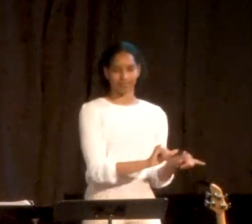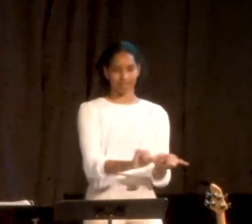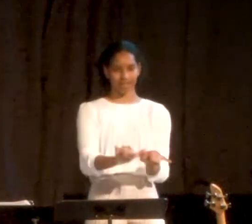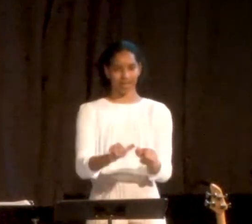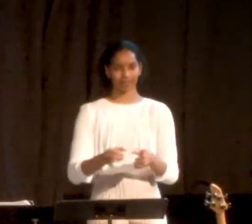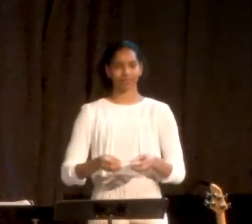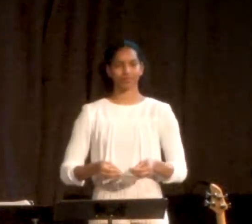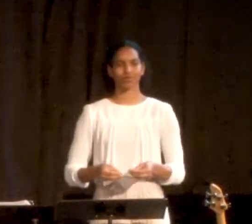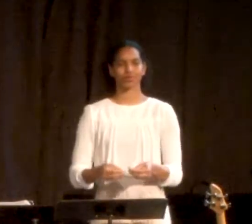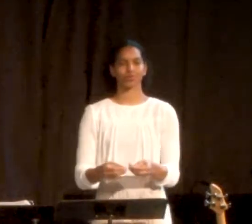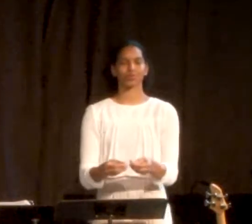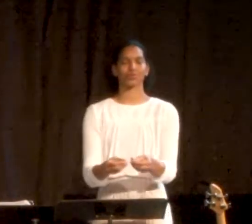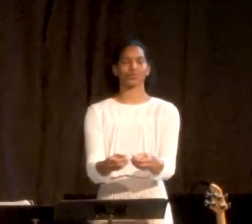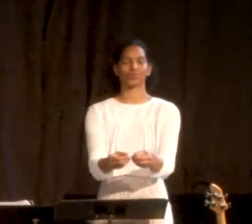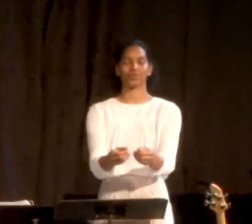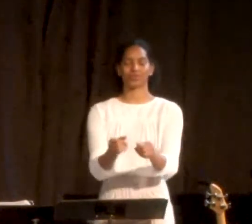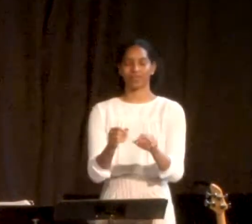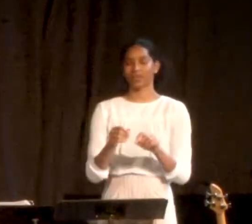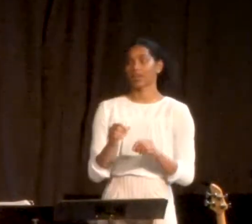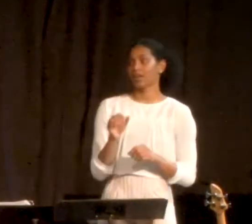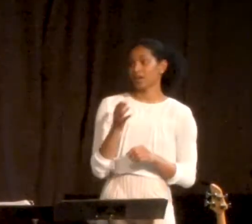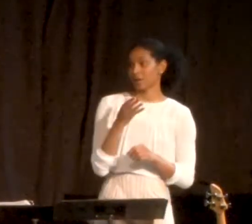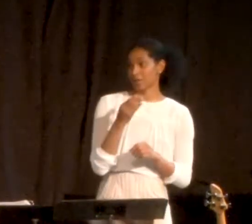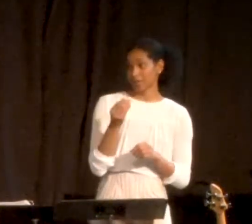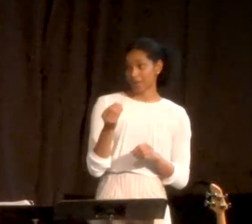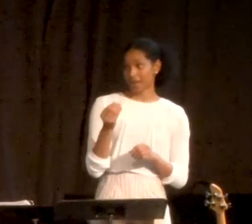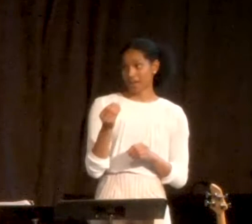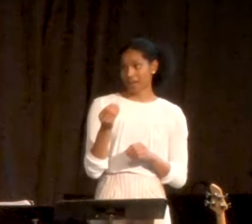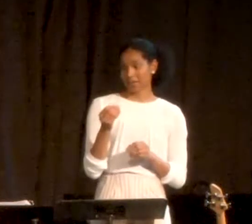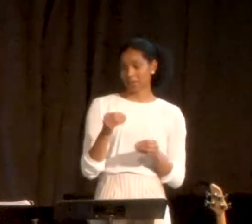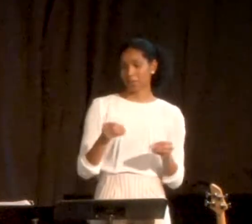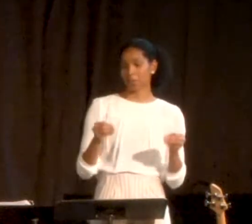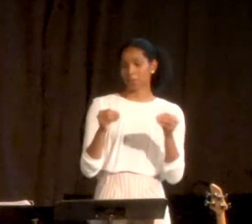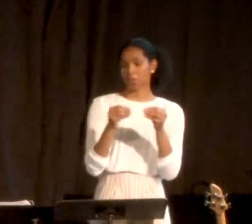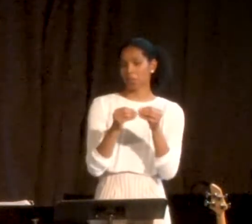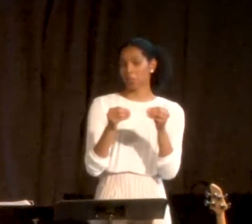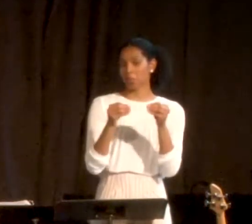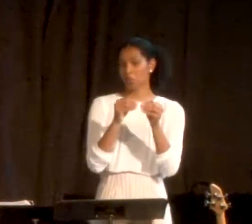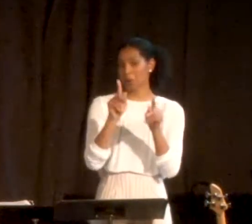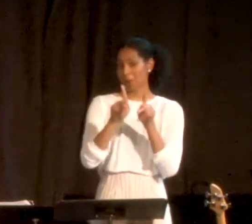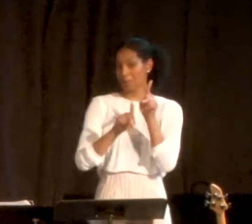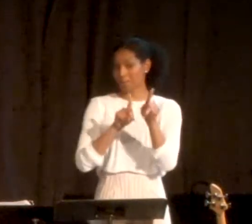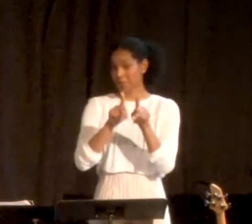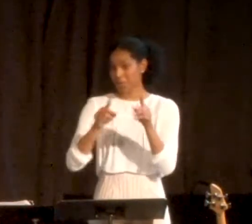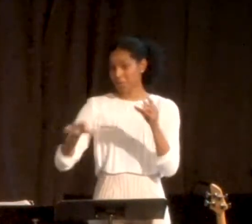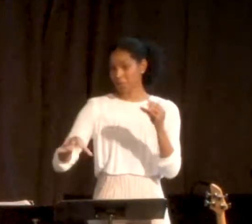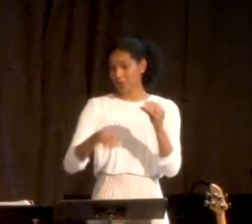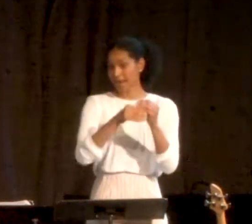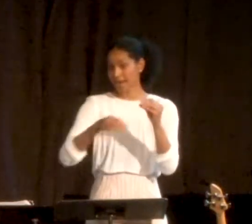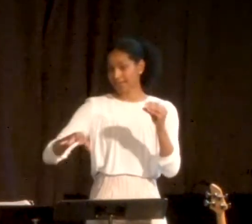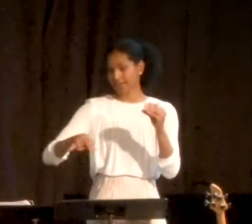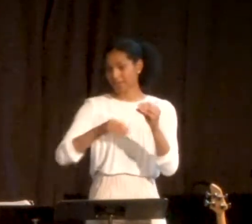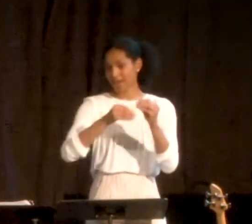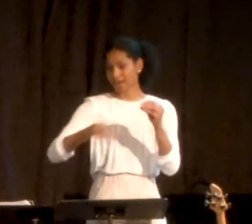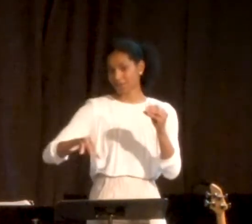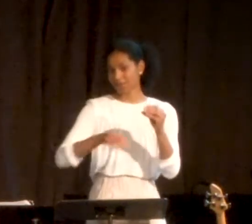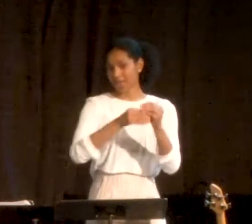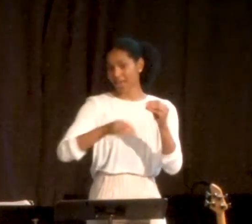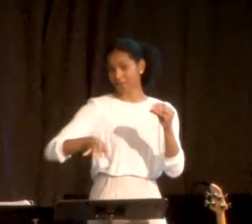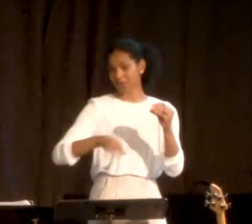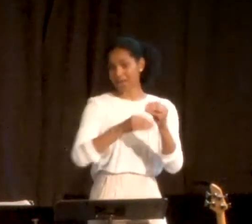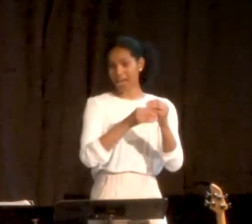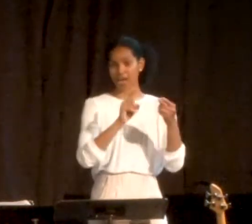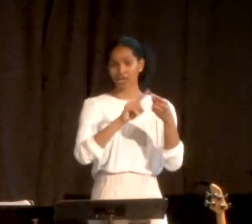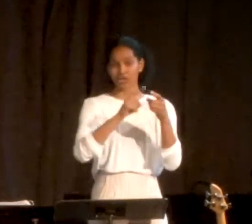And the bigger the congregation, the more work will come to be shouldered by small